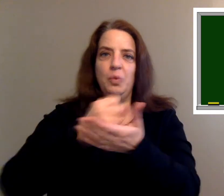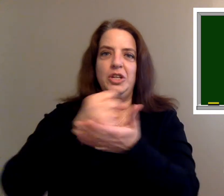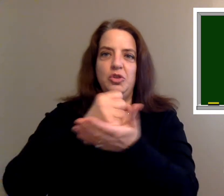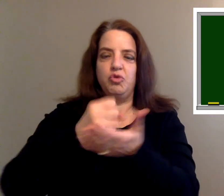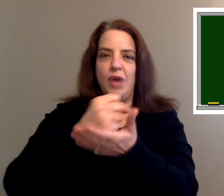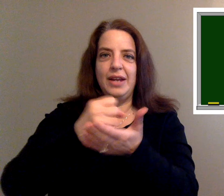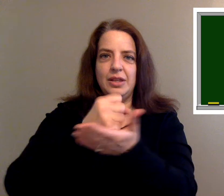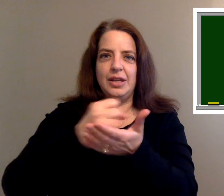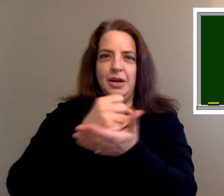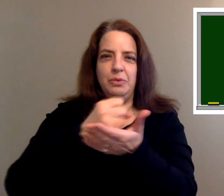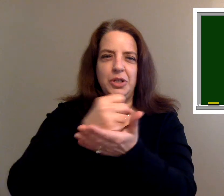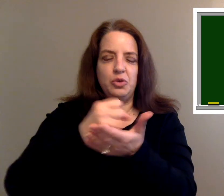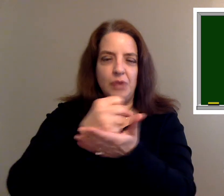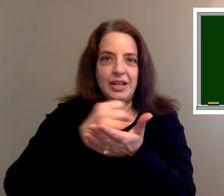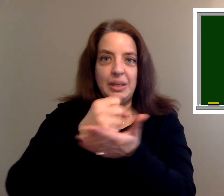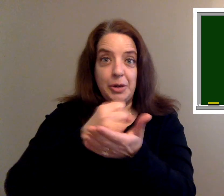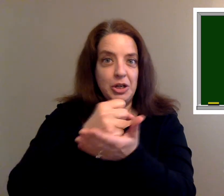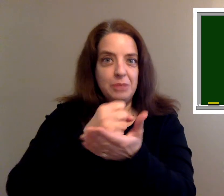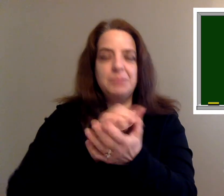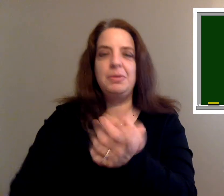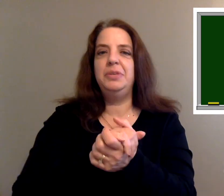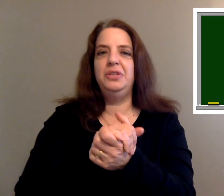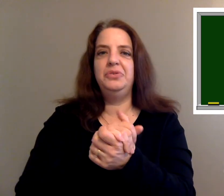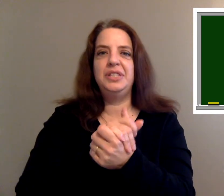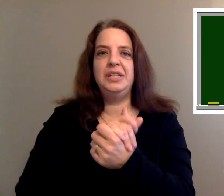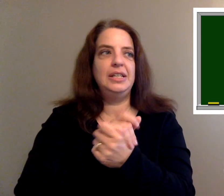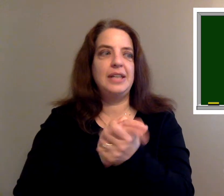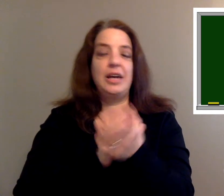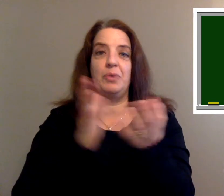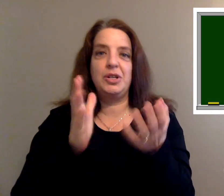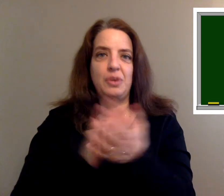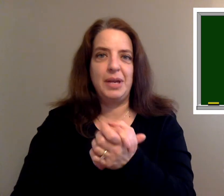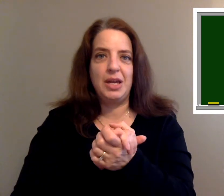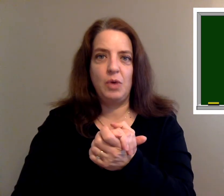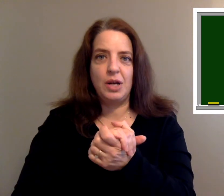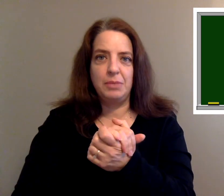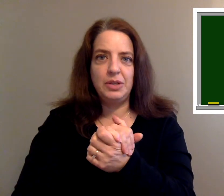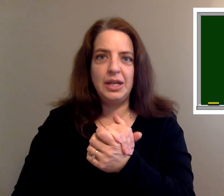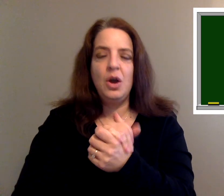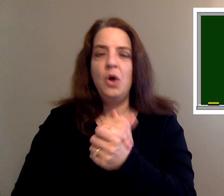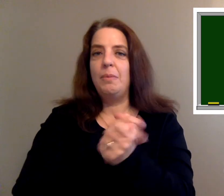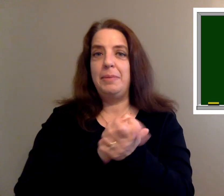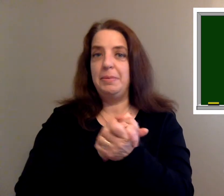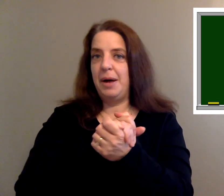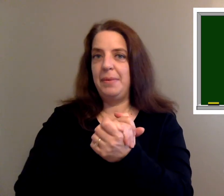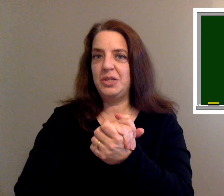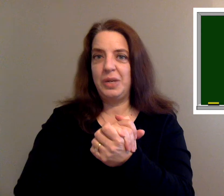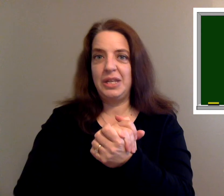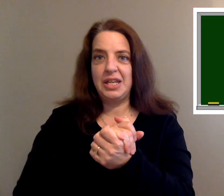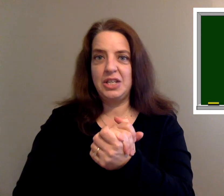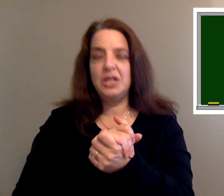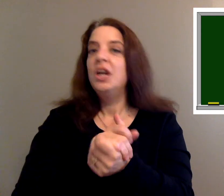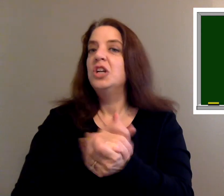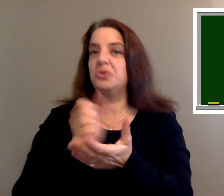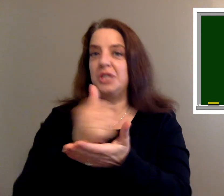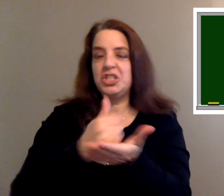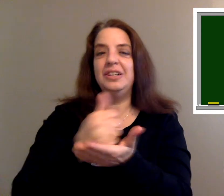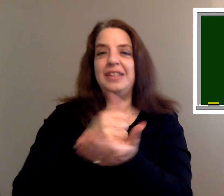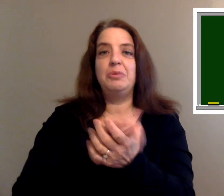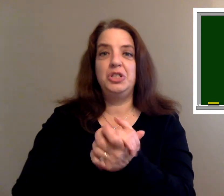you grind up herbs. Maybe you've seen it at a restaurant making guacamole, or maybe mom has one in the kitchen. Traditionally, that was used to